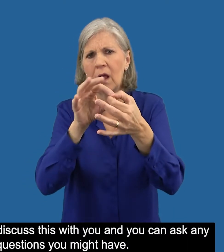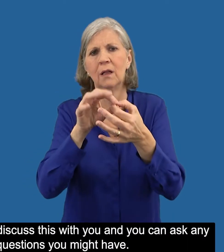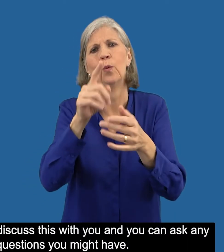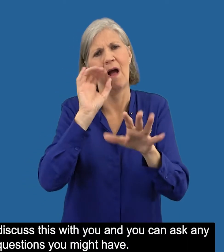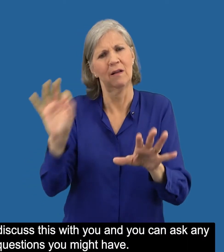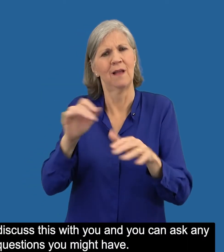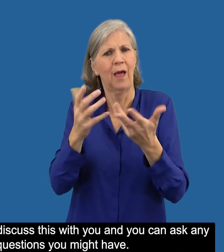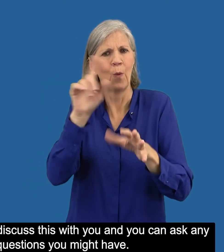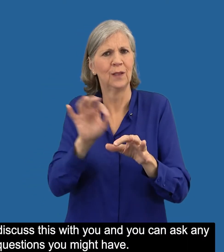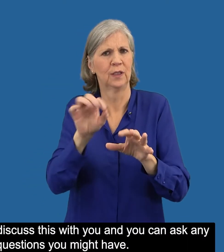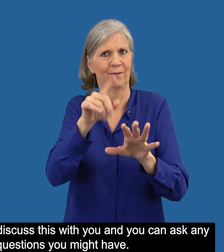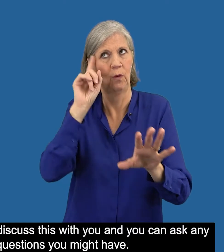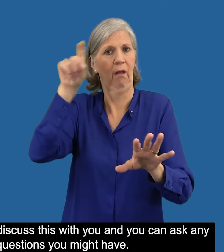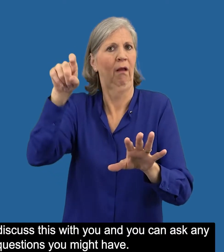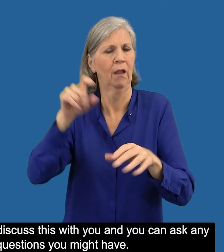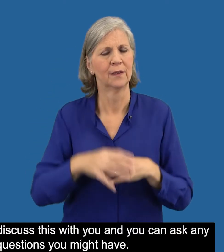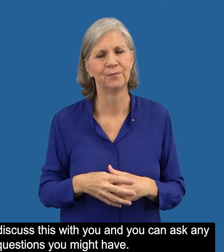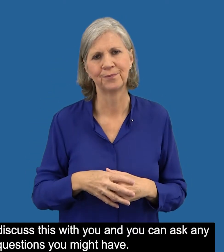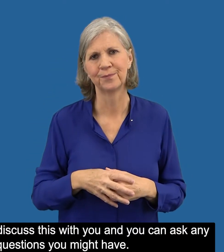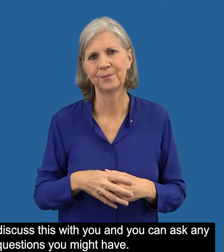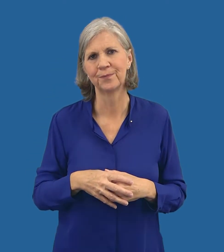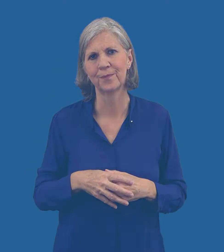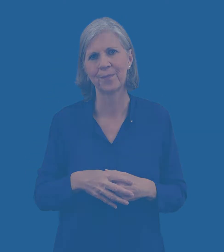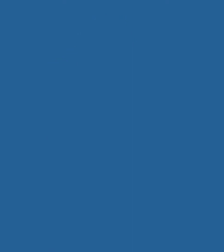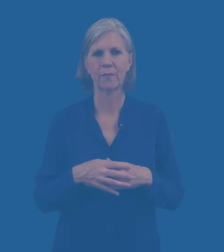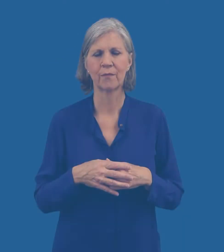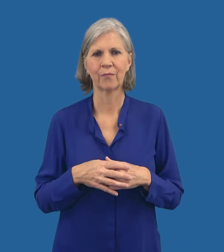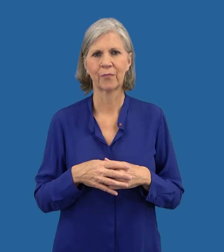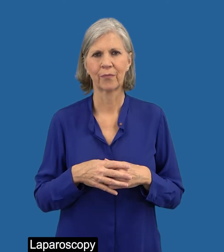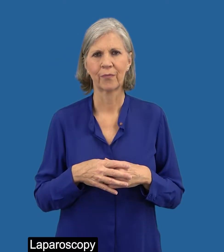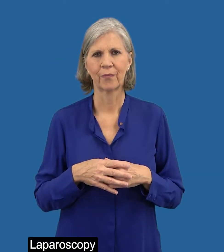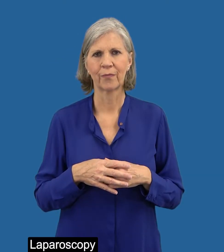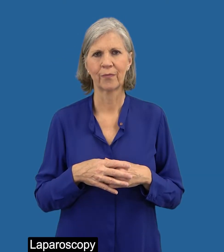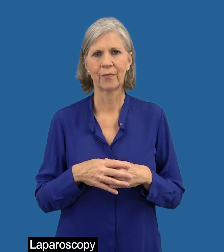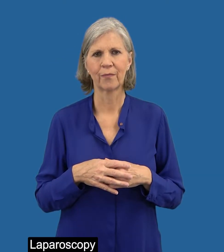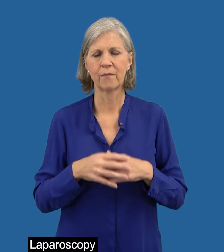Your doctor will discuss this with you, and you can ask any questions that you might have.